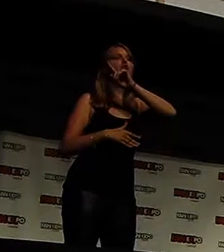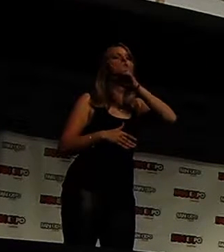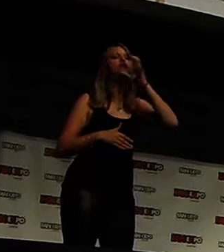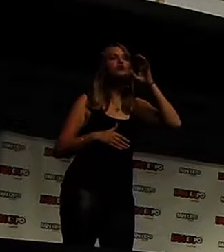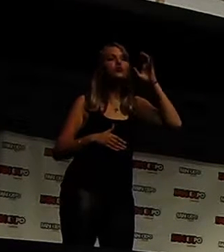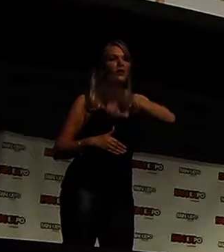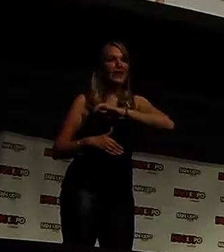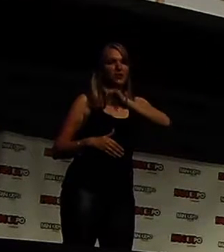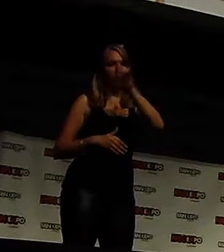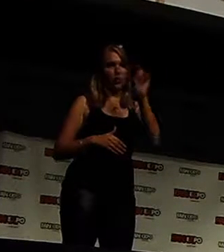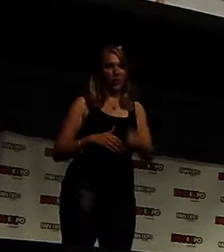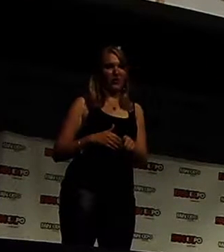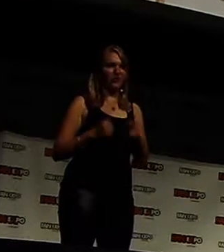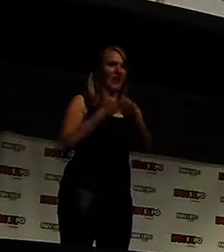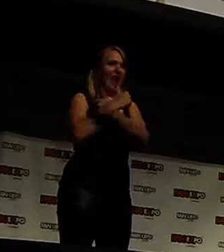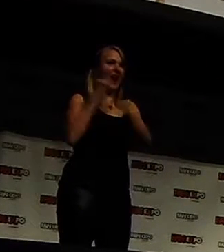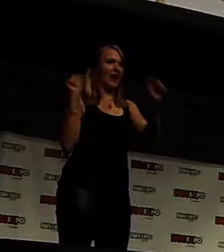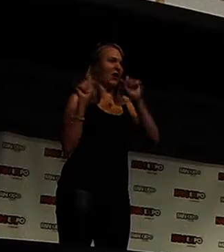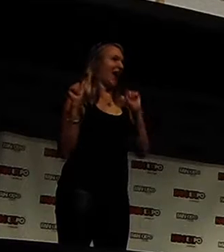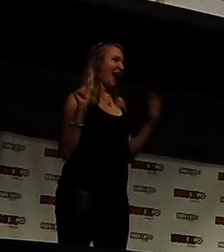fan?